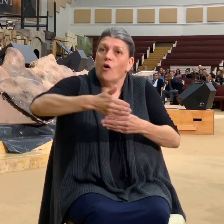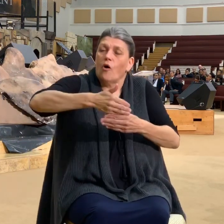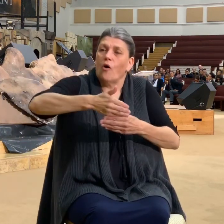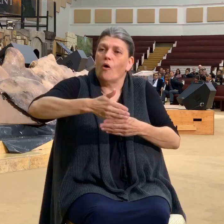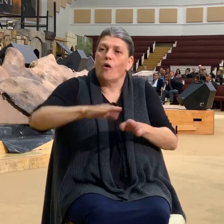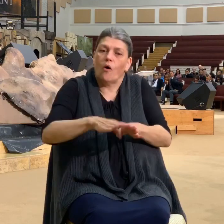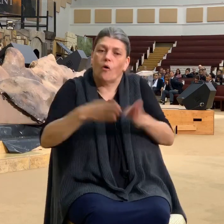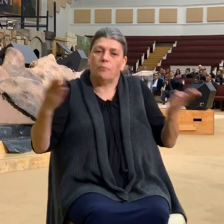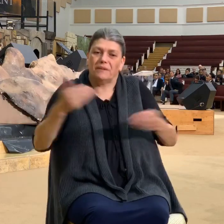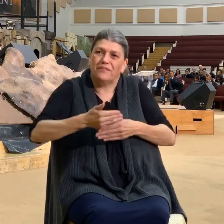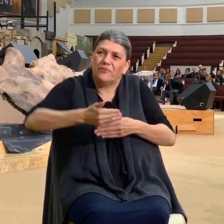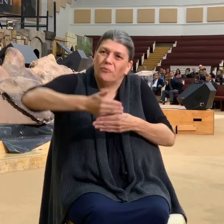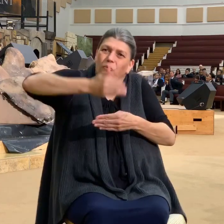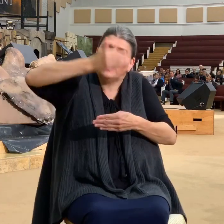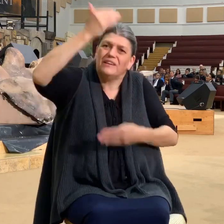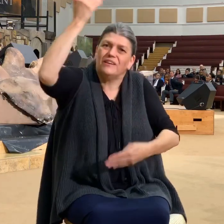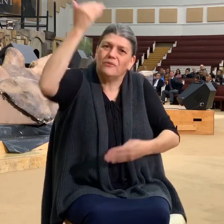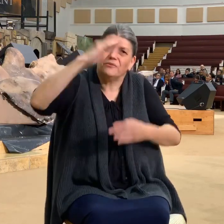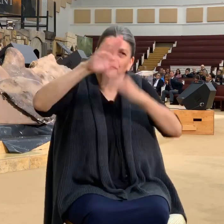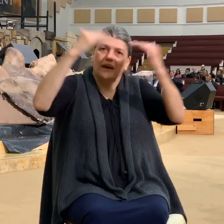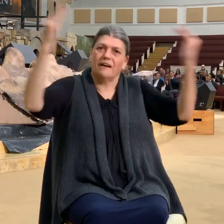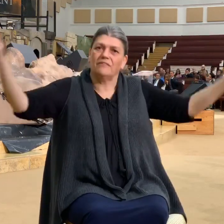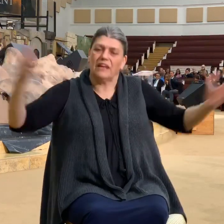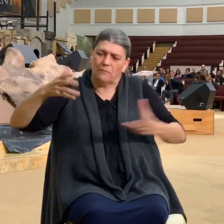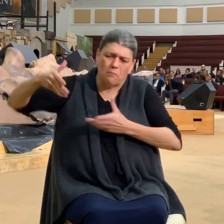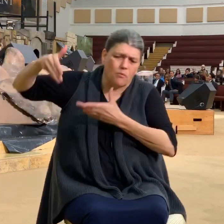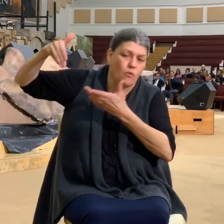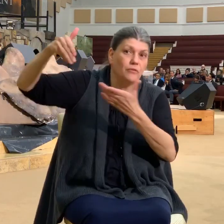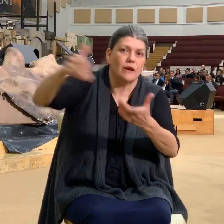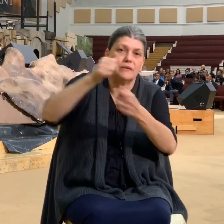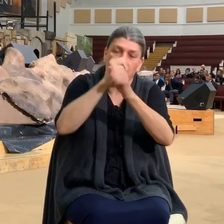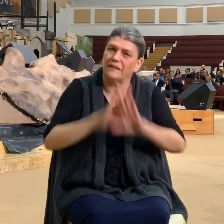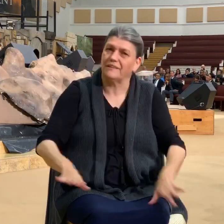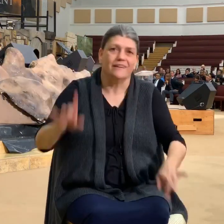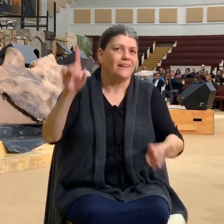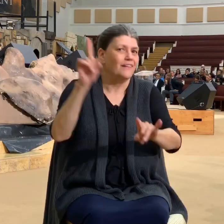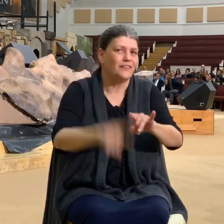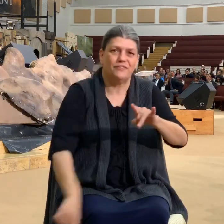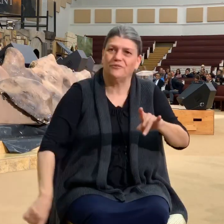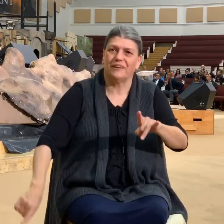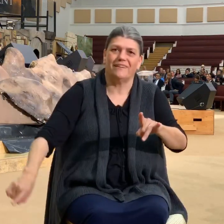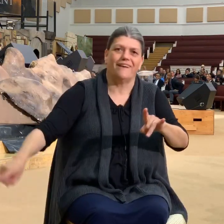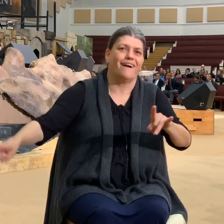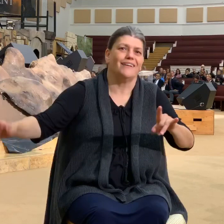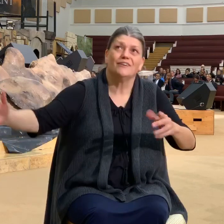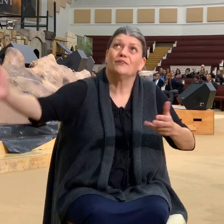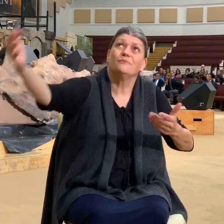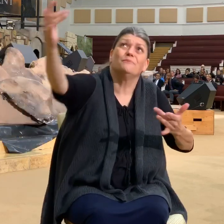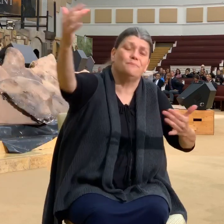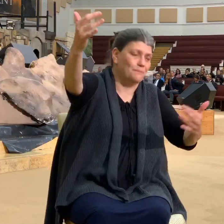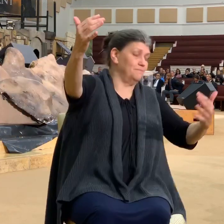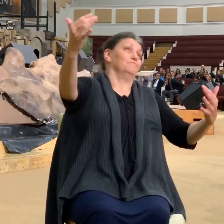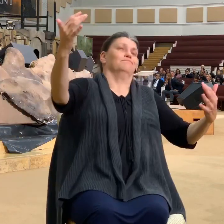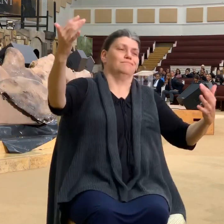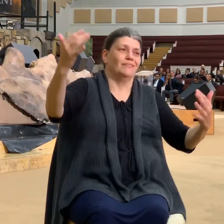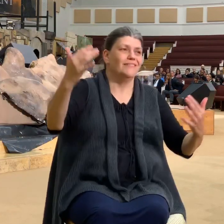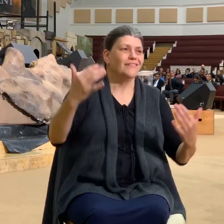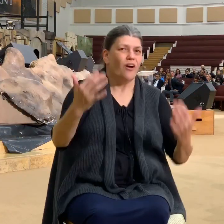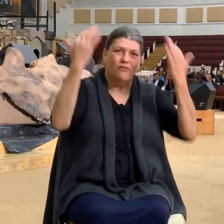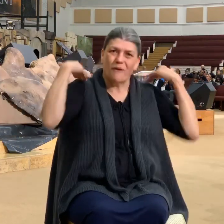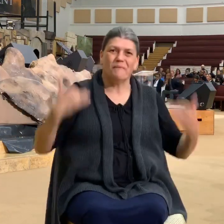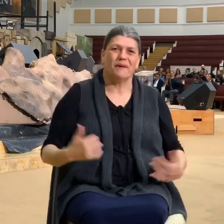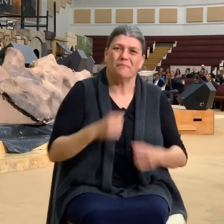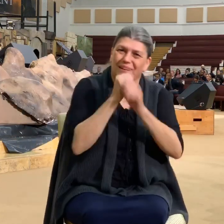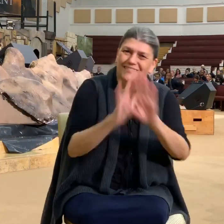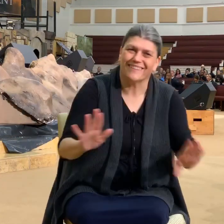will pour out a blessing on you that you are not able to contain. And I've never yet seen anyone who